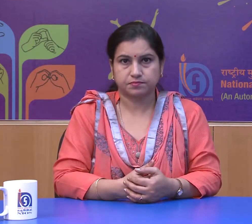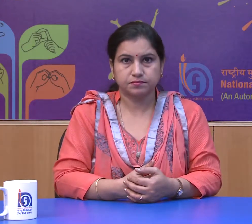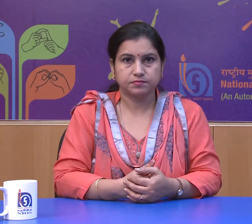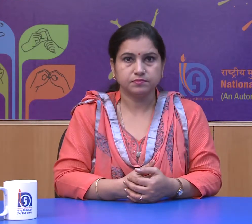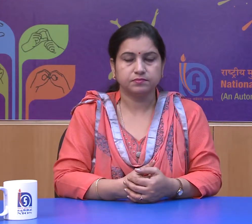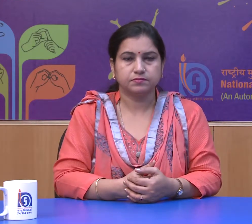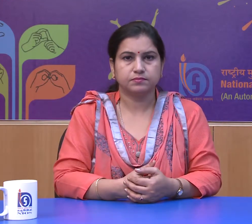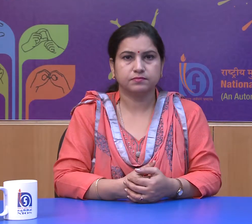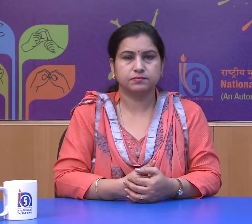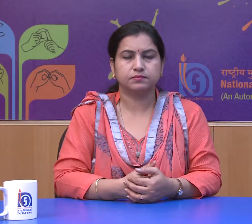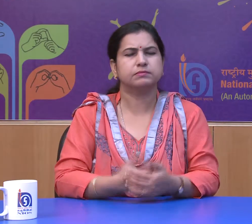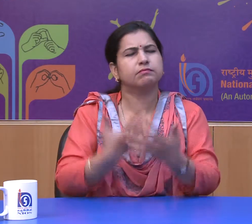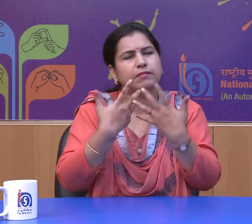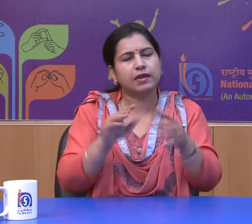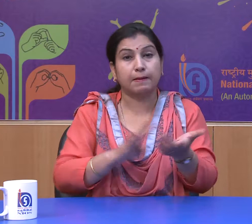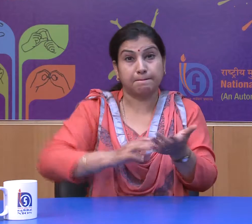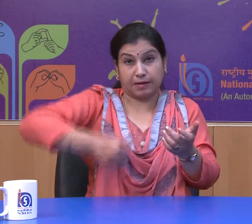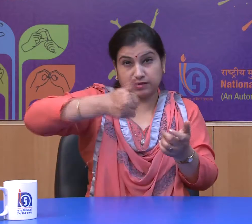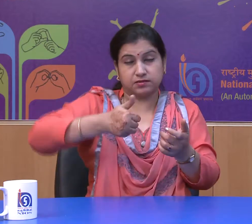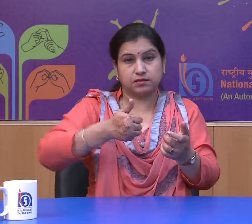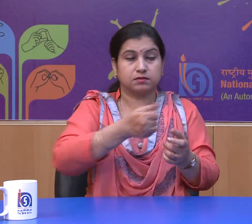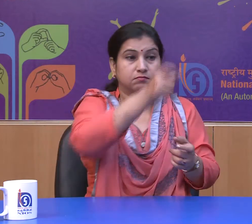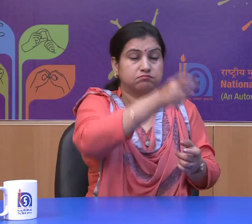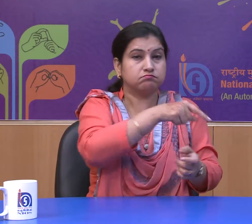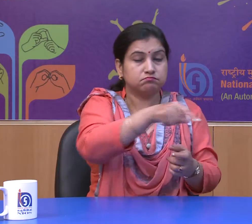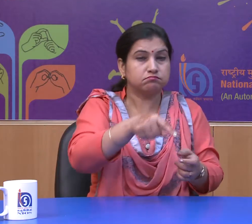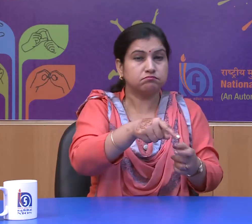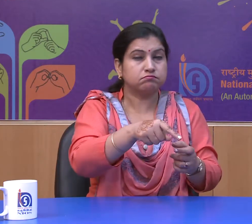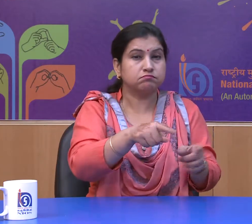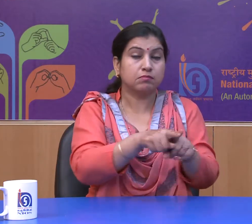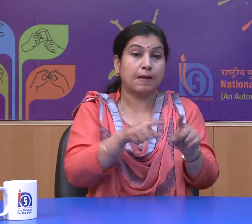Any minister can be removed from his post by the Prime Minister.